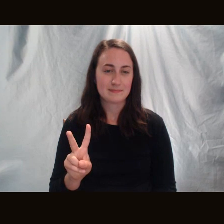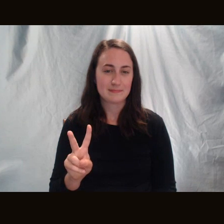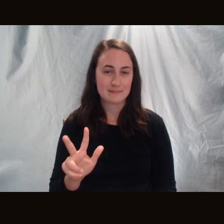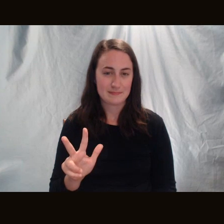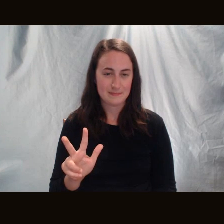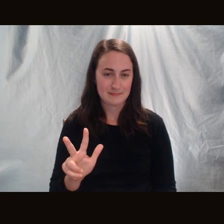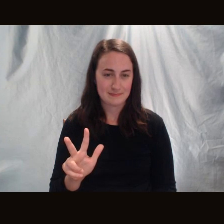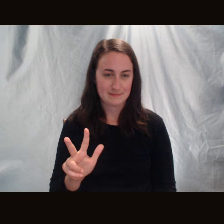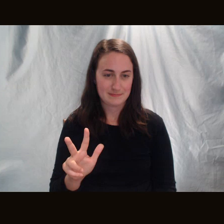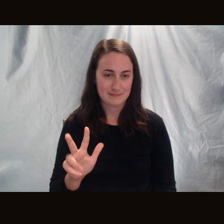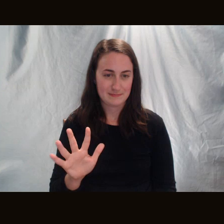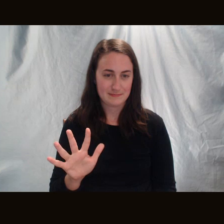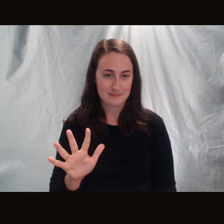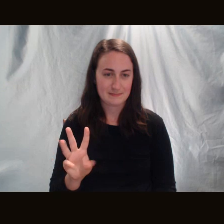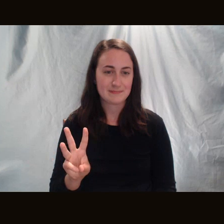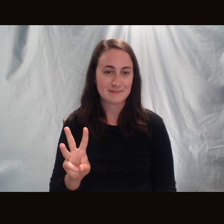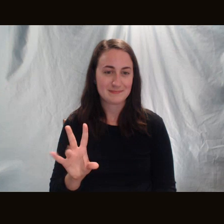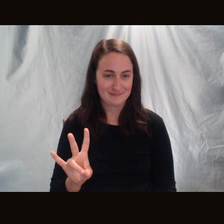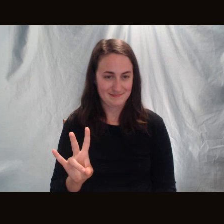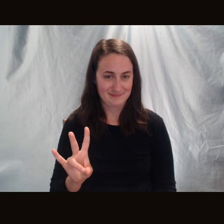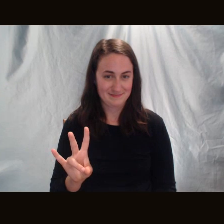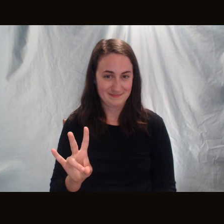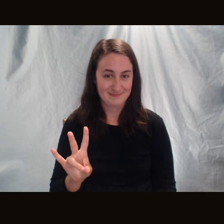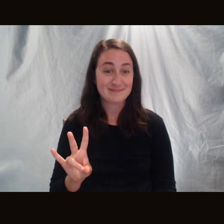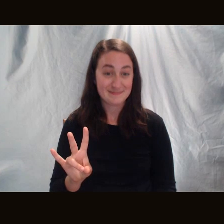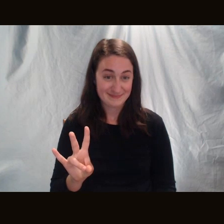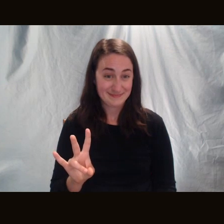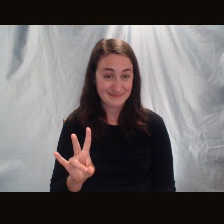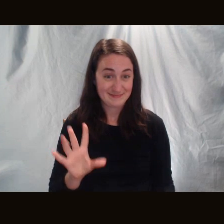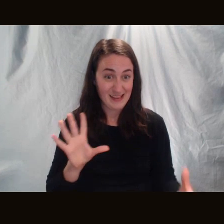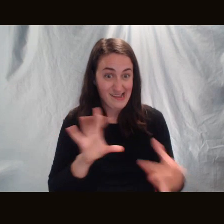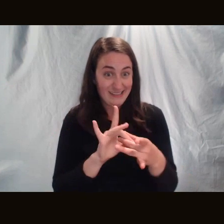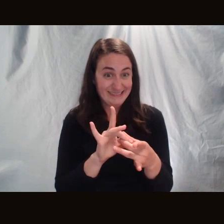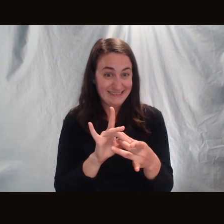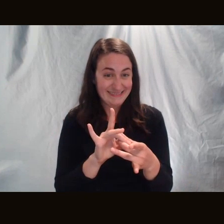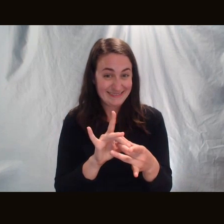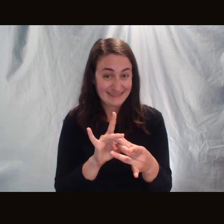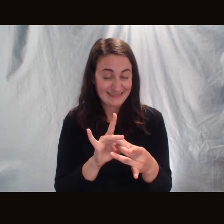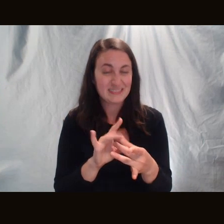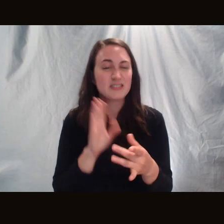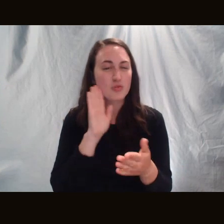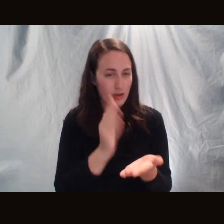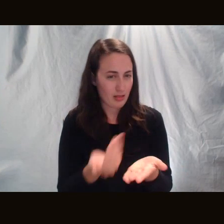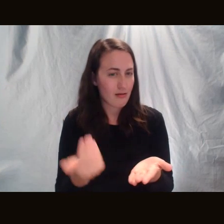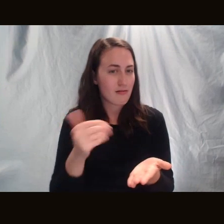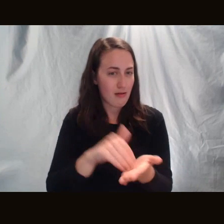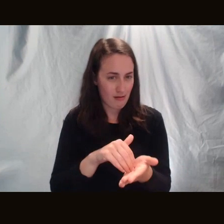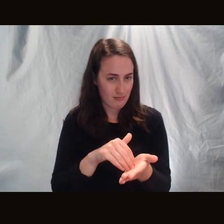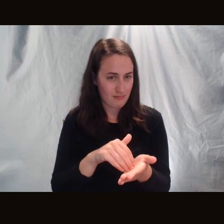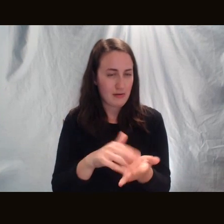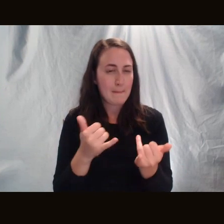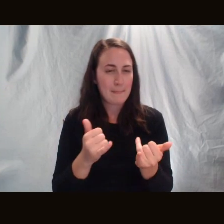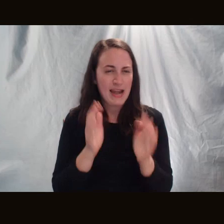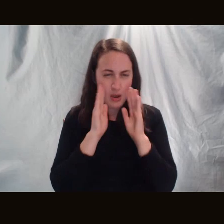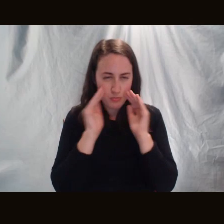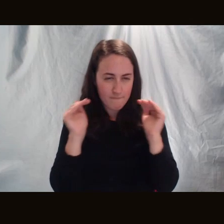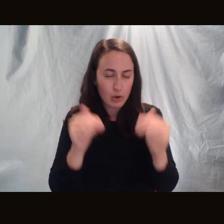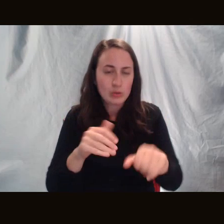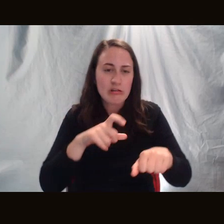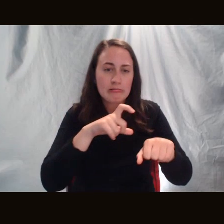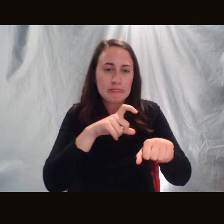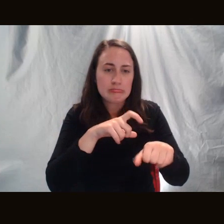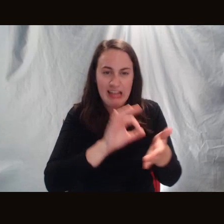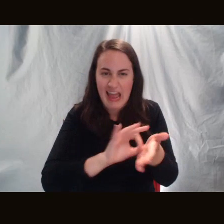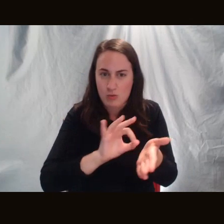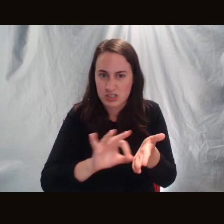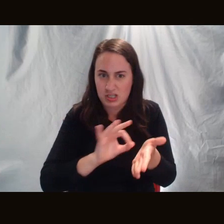1, 2, 3. Then 5, 6. Connect. Okay? Let's do it again. This time focusing just on the timing.